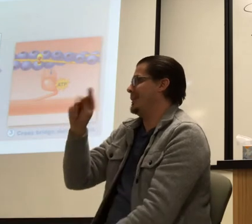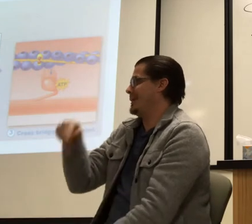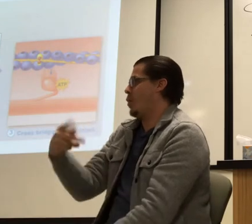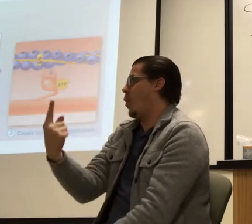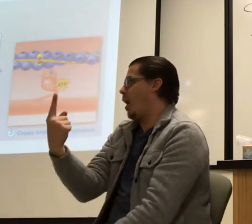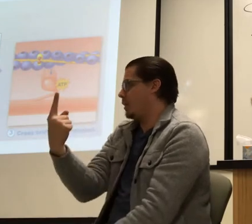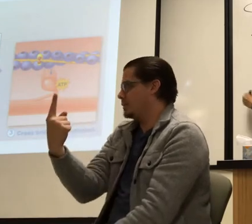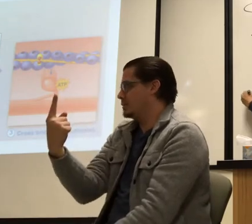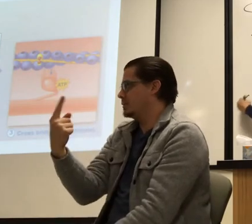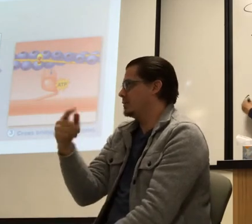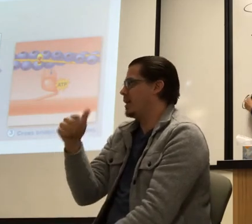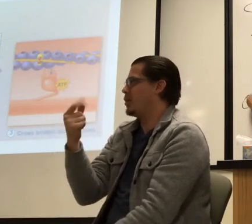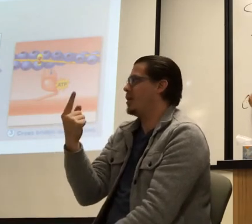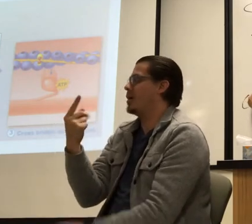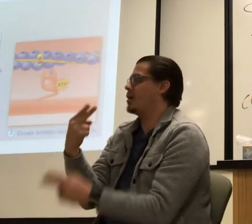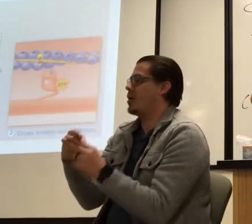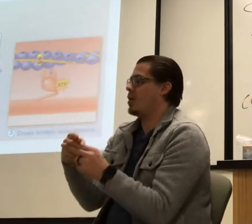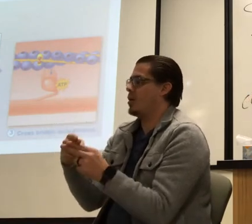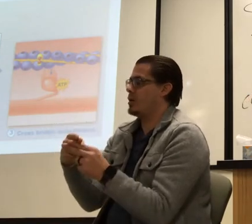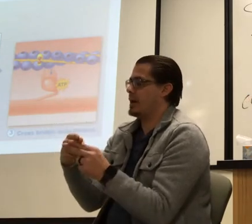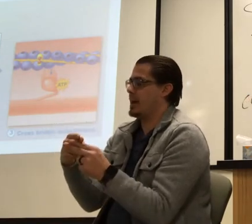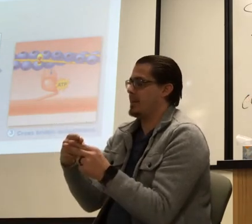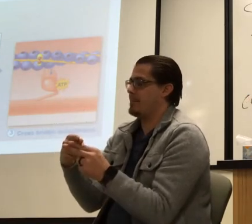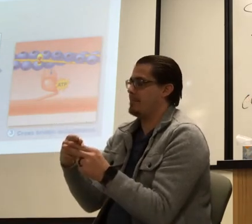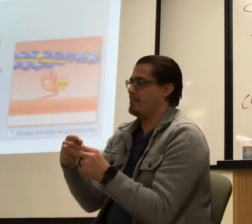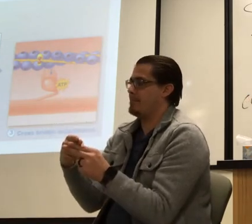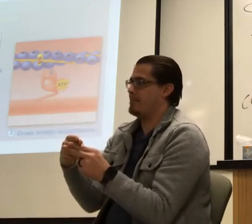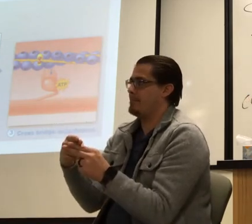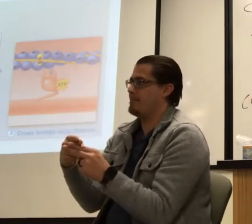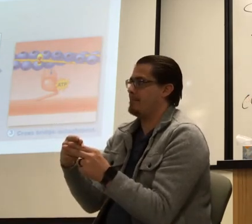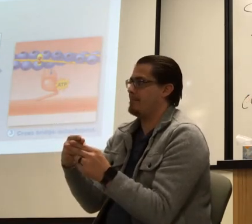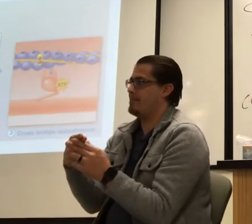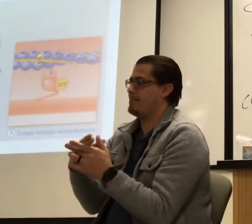called, you've heard of